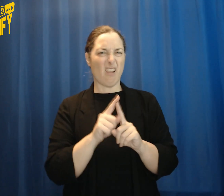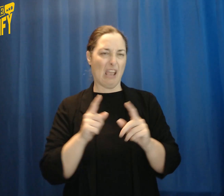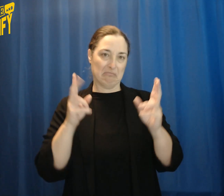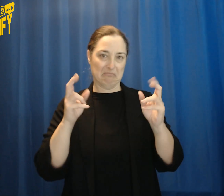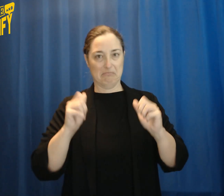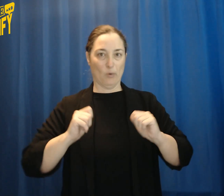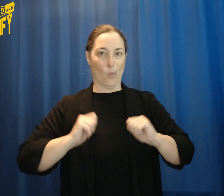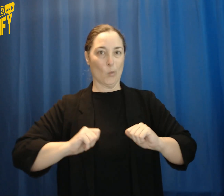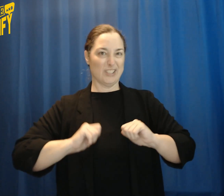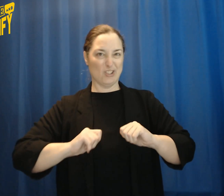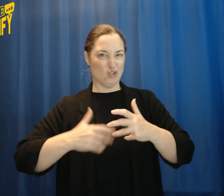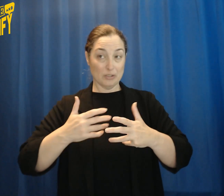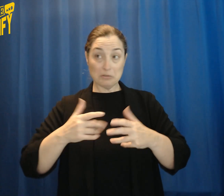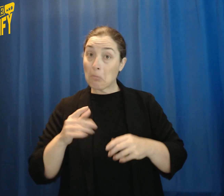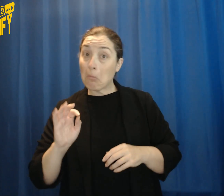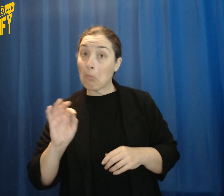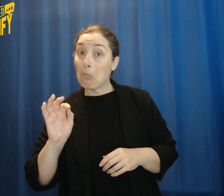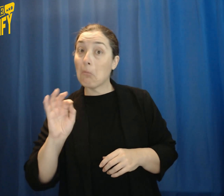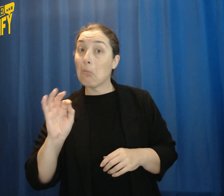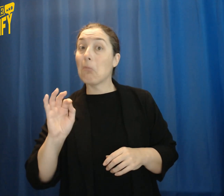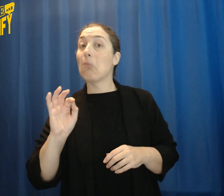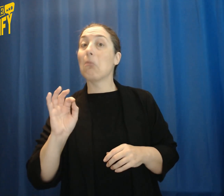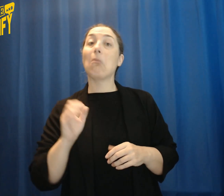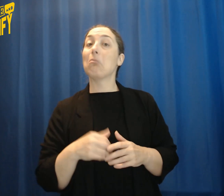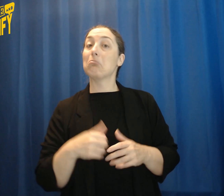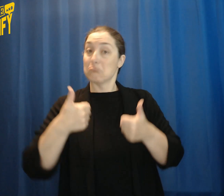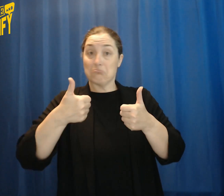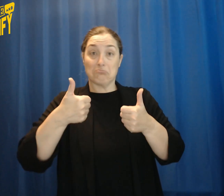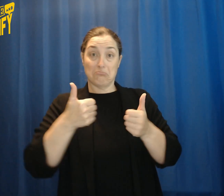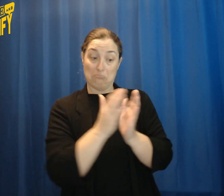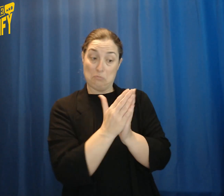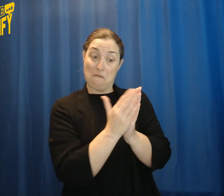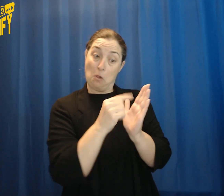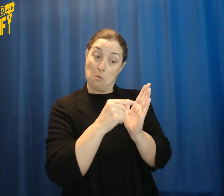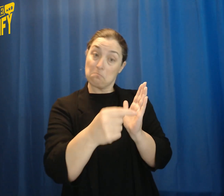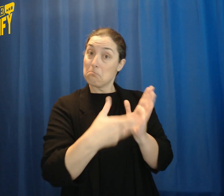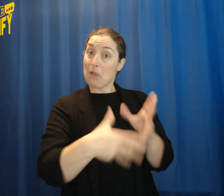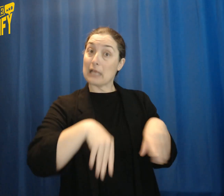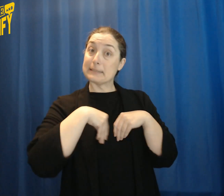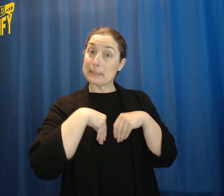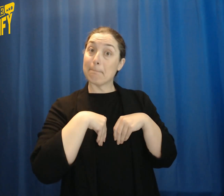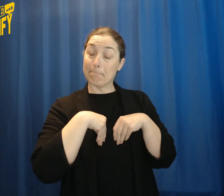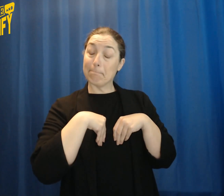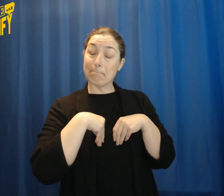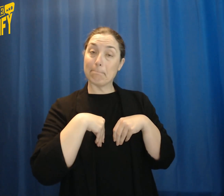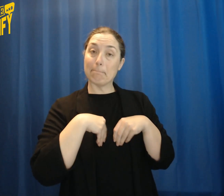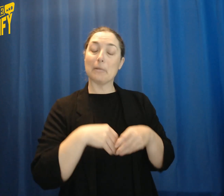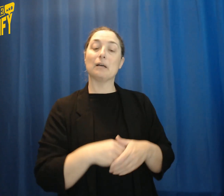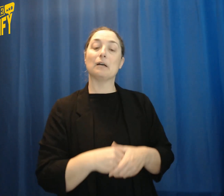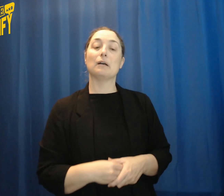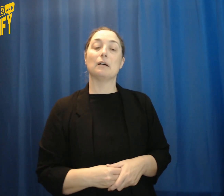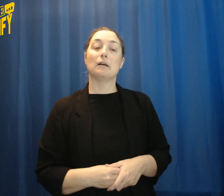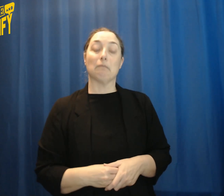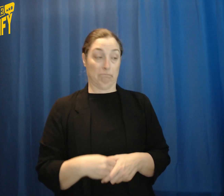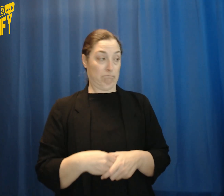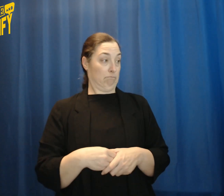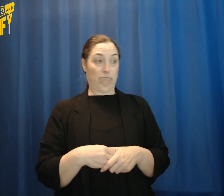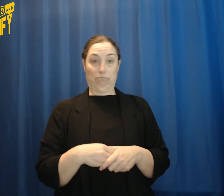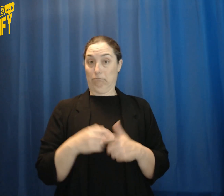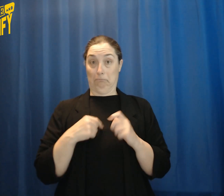no, you don't need to come back for that. Well, we'll just sign you up now. I'm like, oh, okay, right.